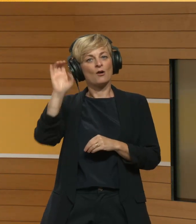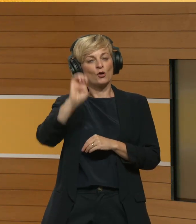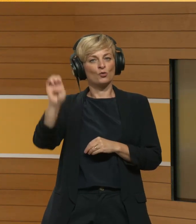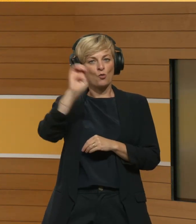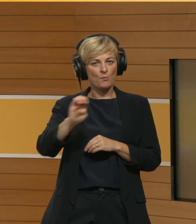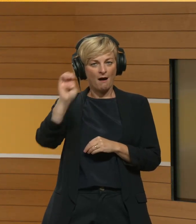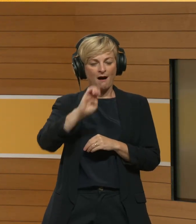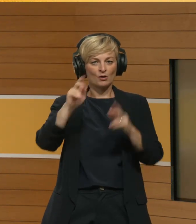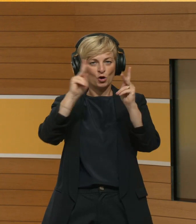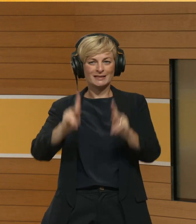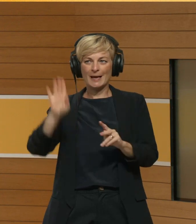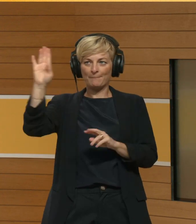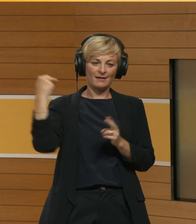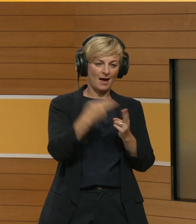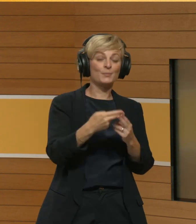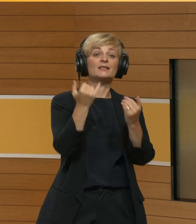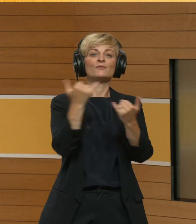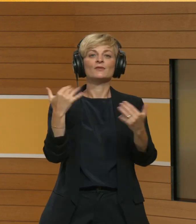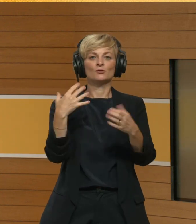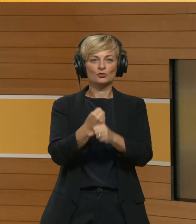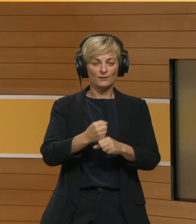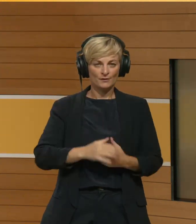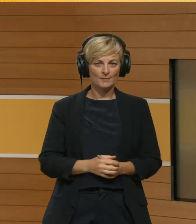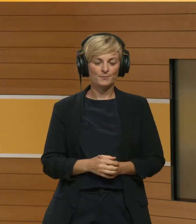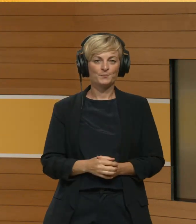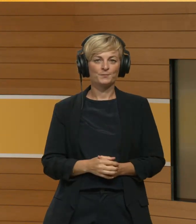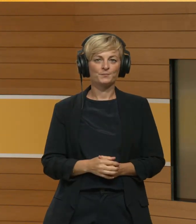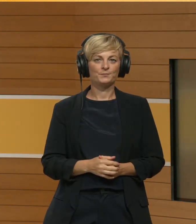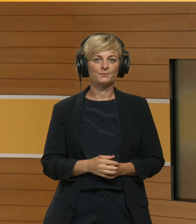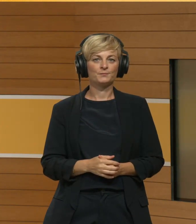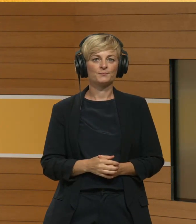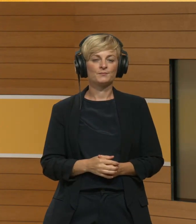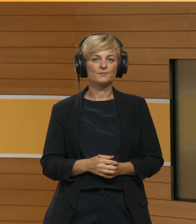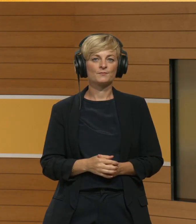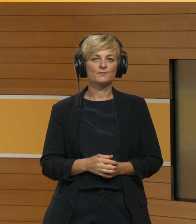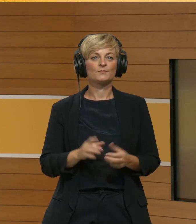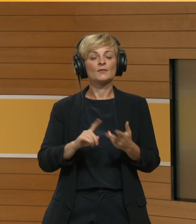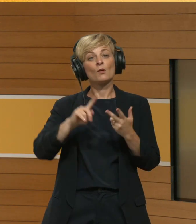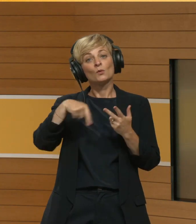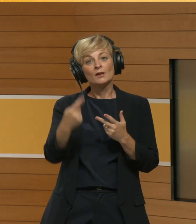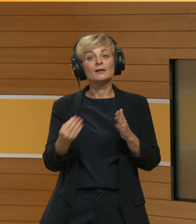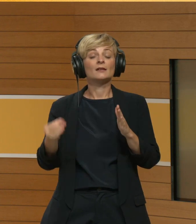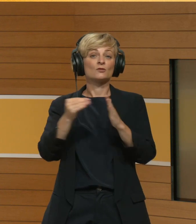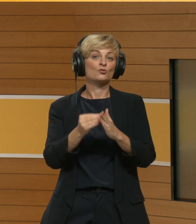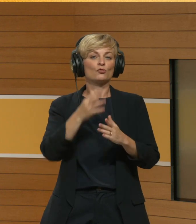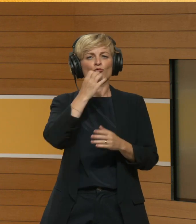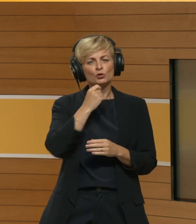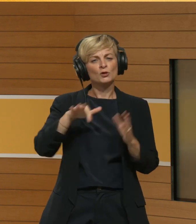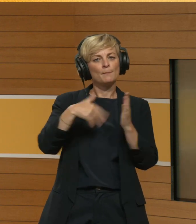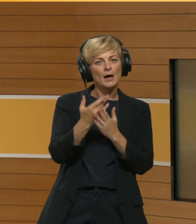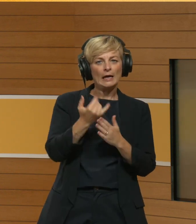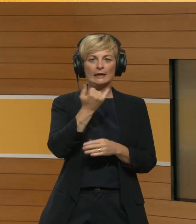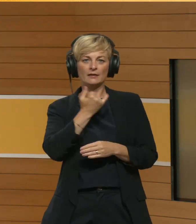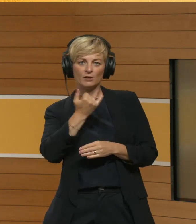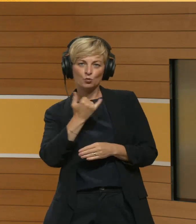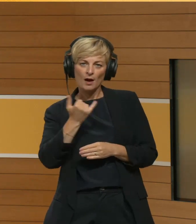then we also want to discuss some individual initiatives that have been developed and introduced